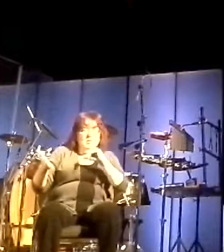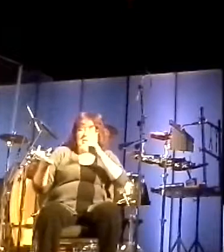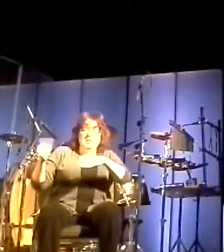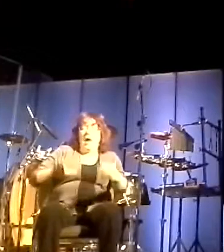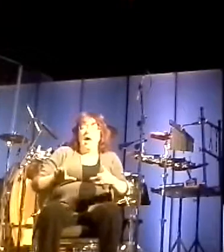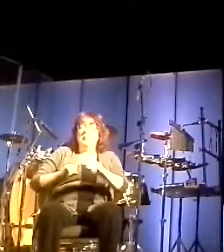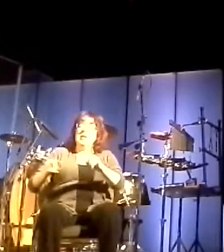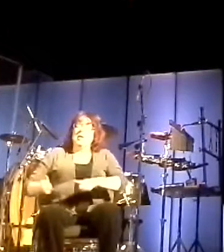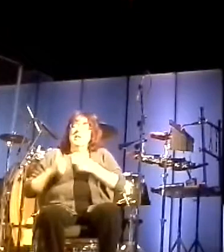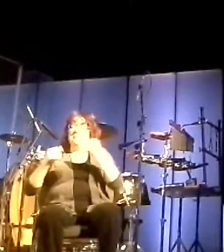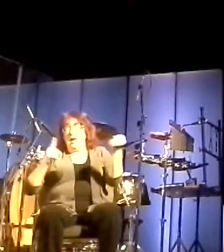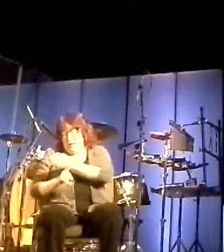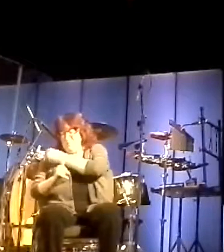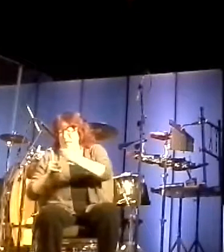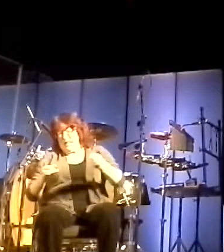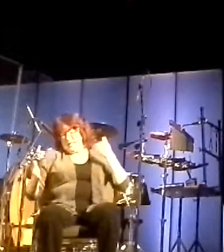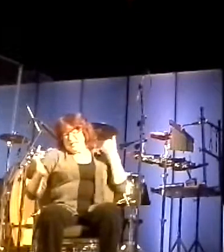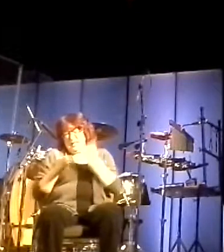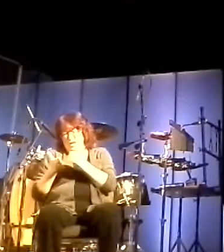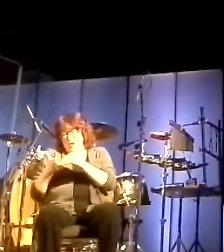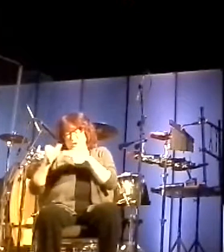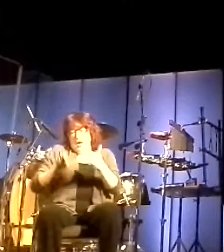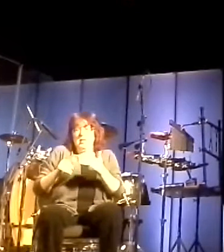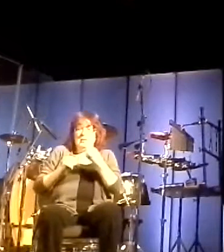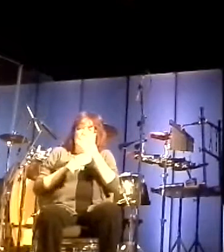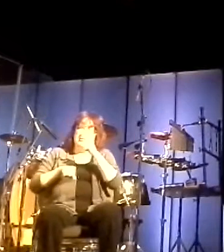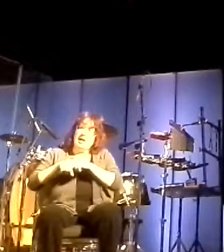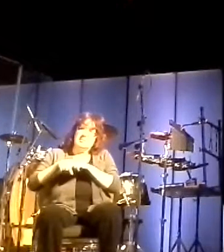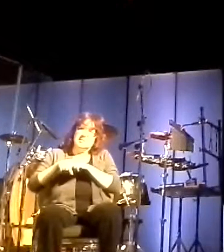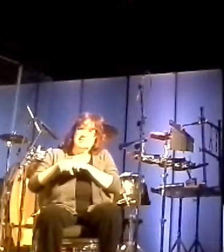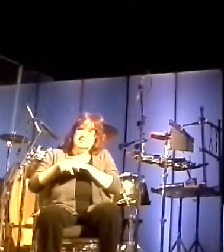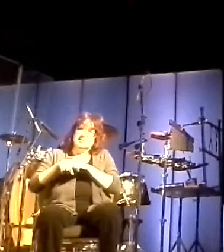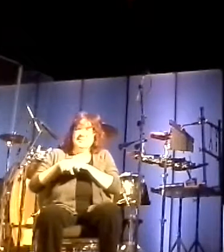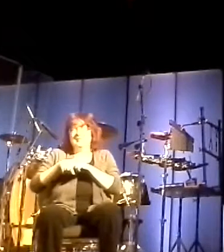he did. But he was beaten near death several times.